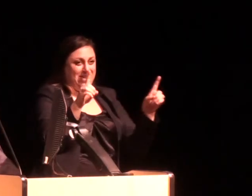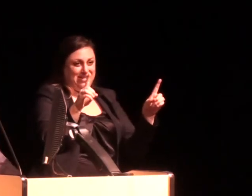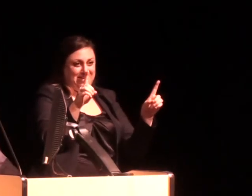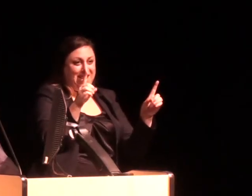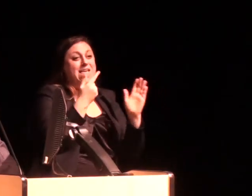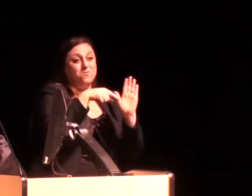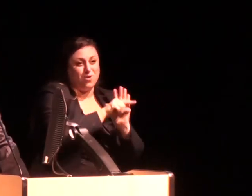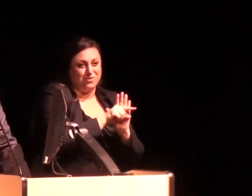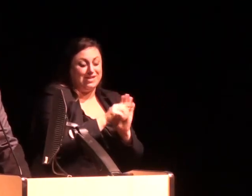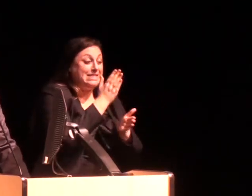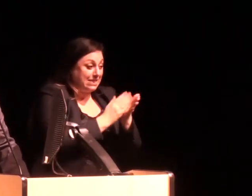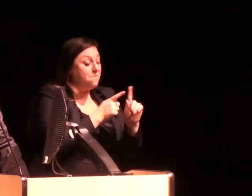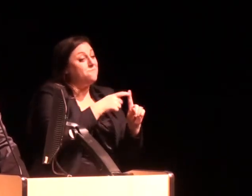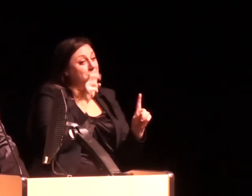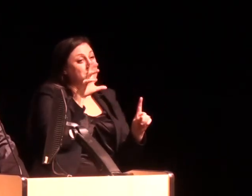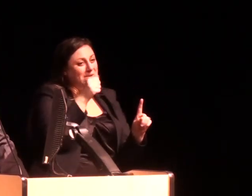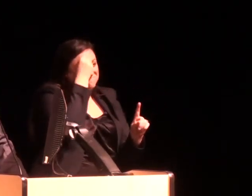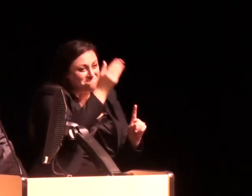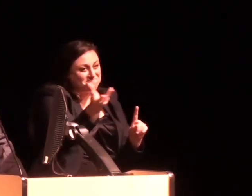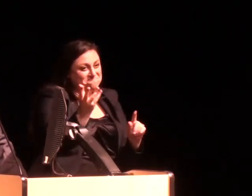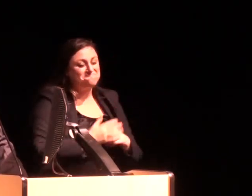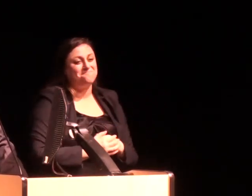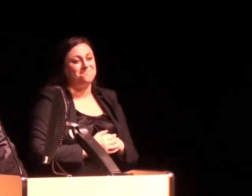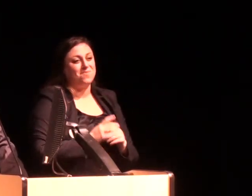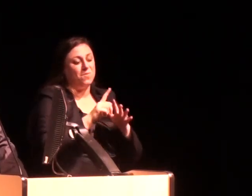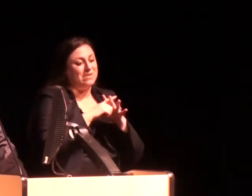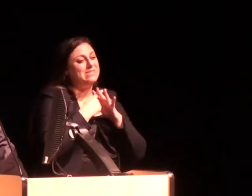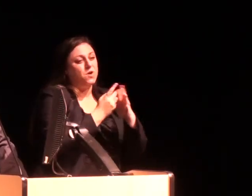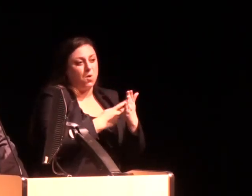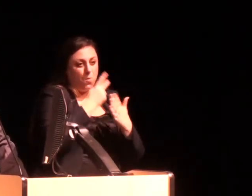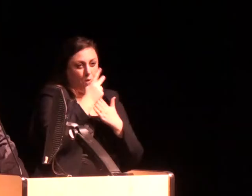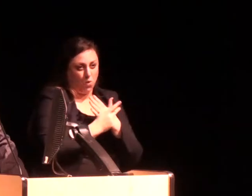Some of them are from the United States. We start a program